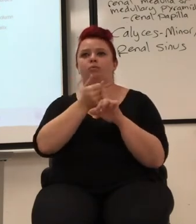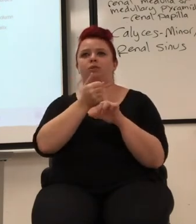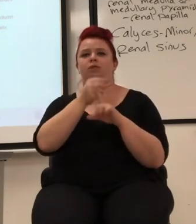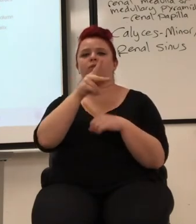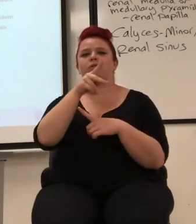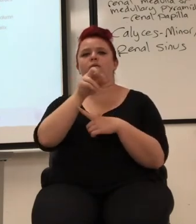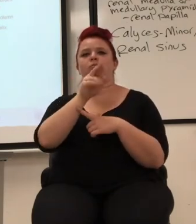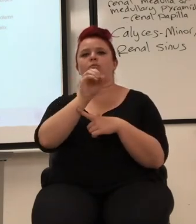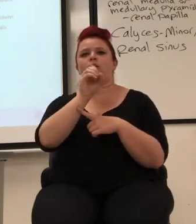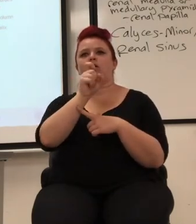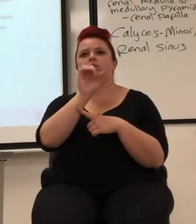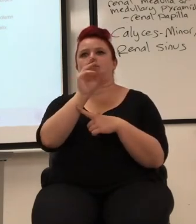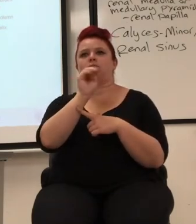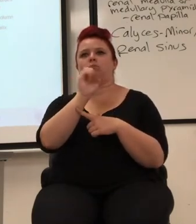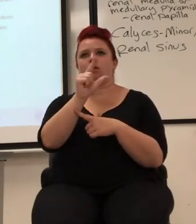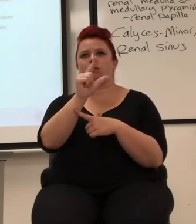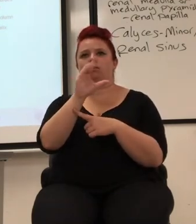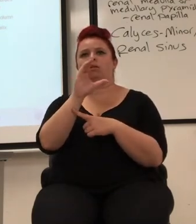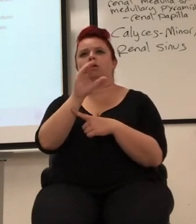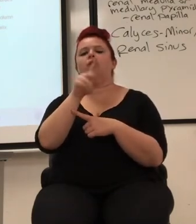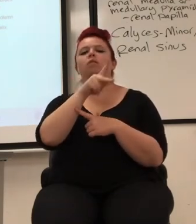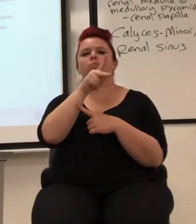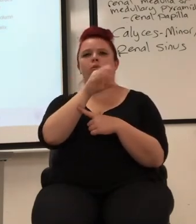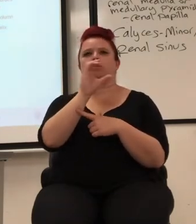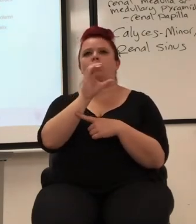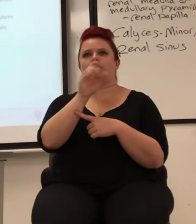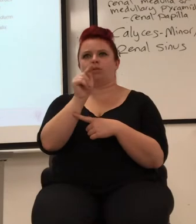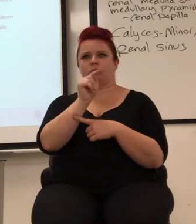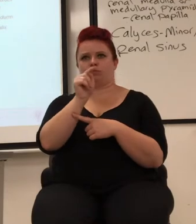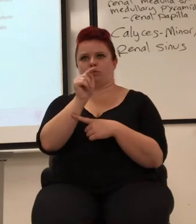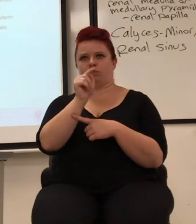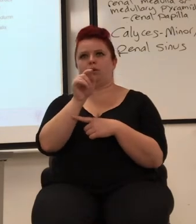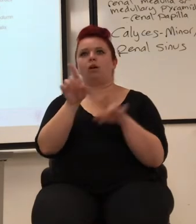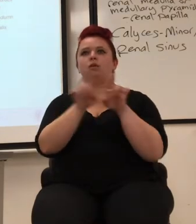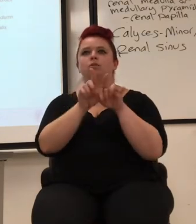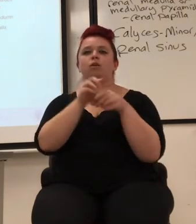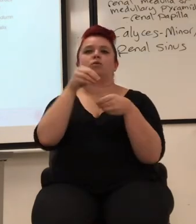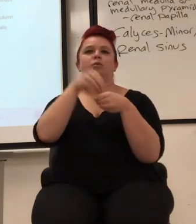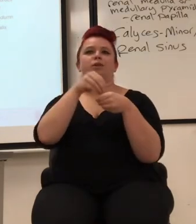proximal convoluted tubule, also in the cortex.